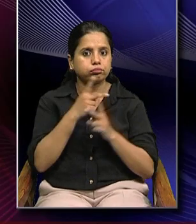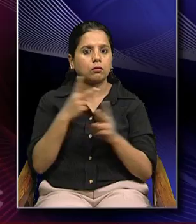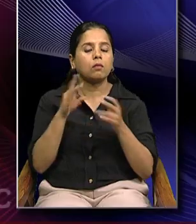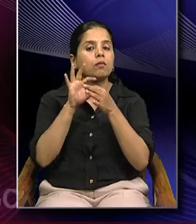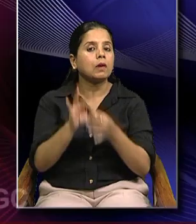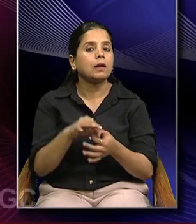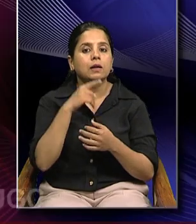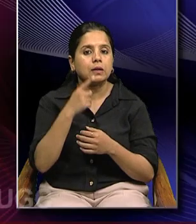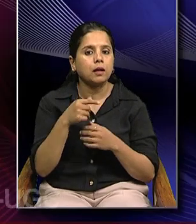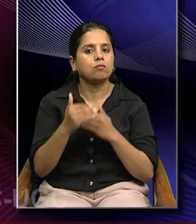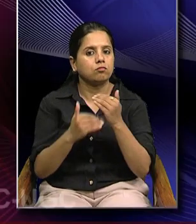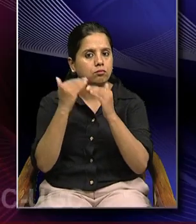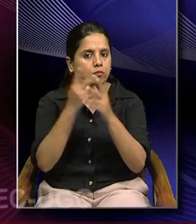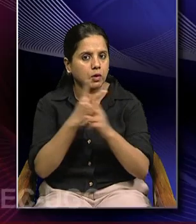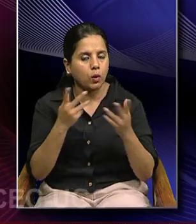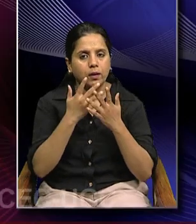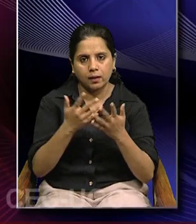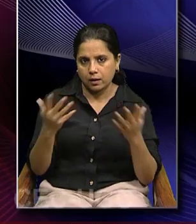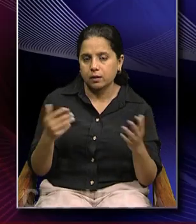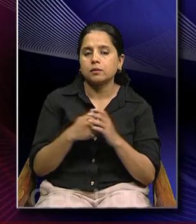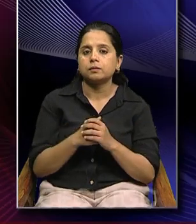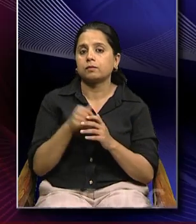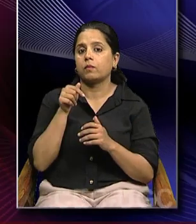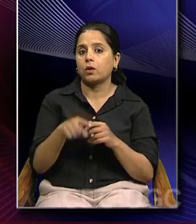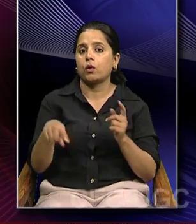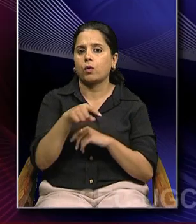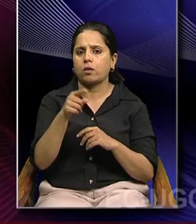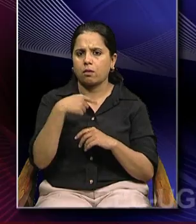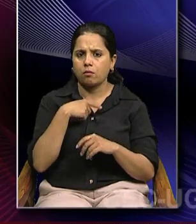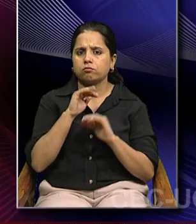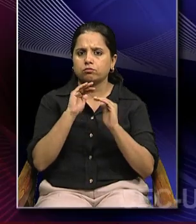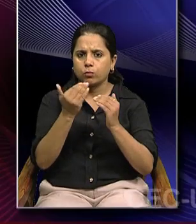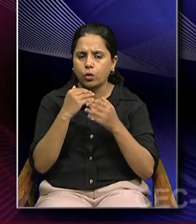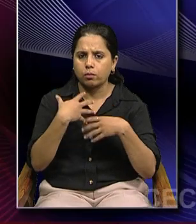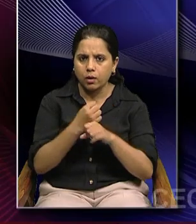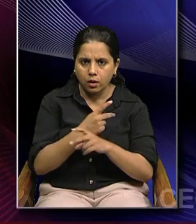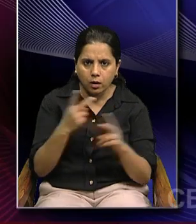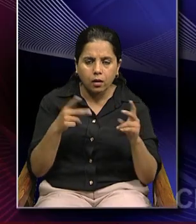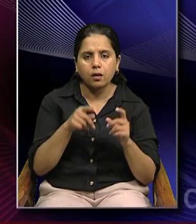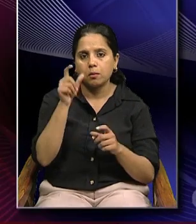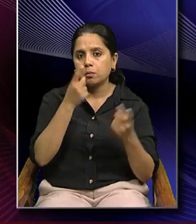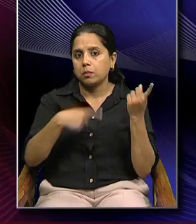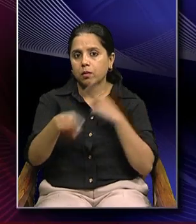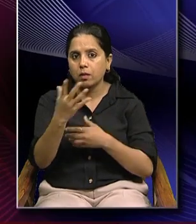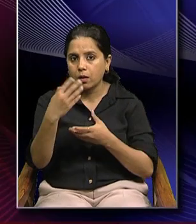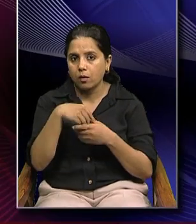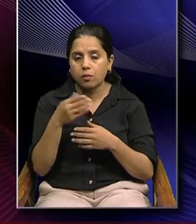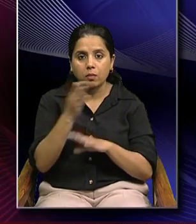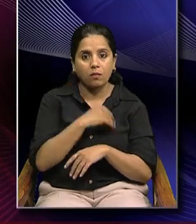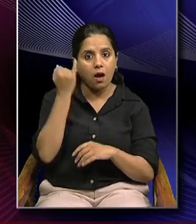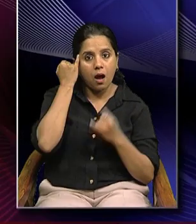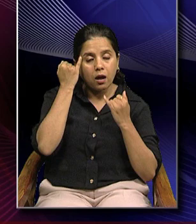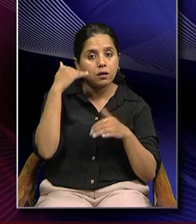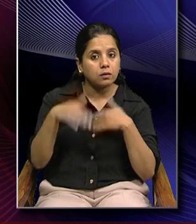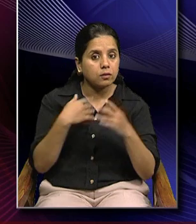regard to development of a product. So, through this co-creation and involving customers early in the ideation